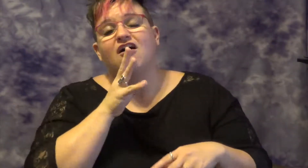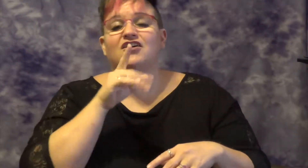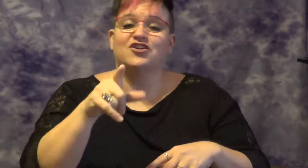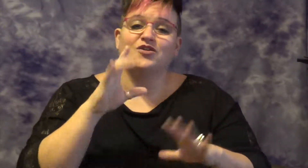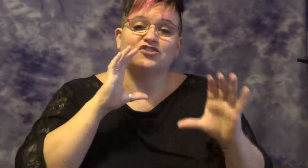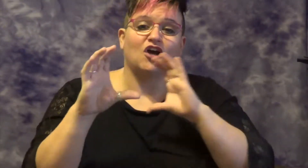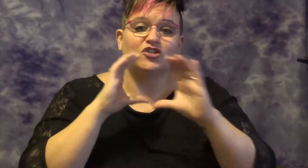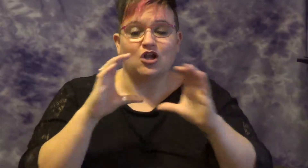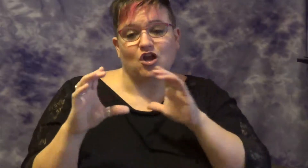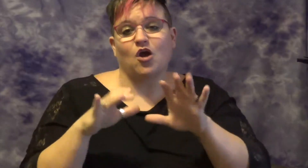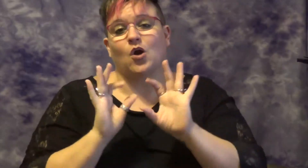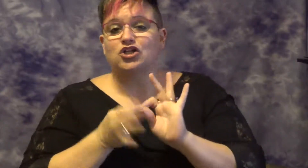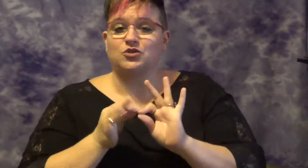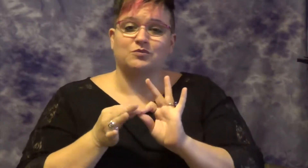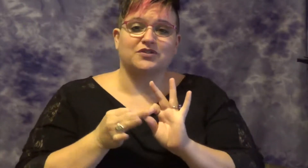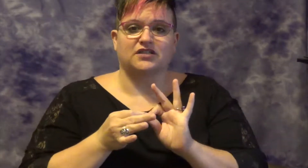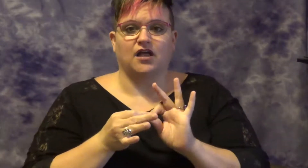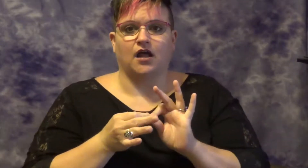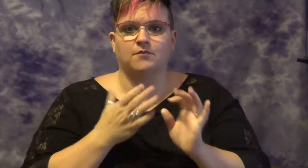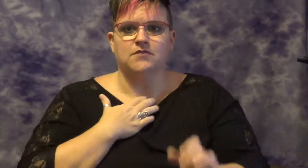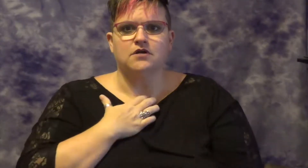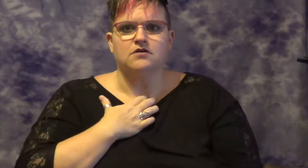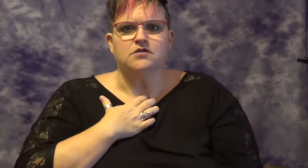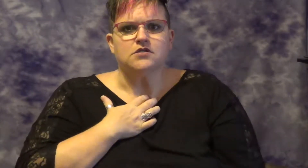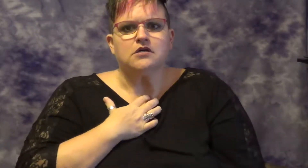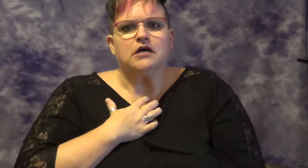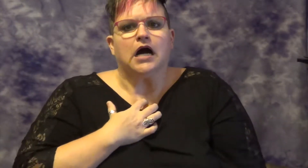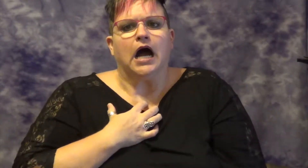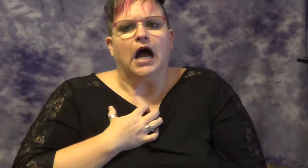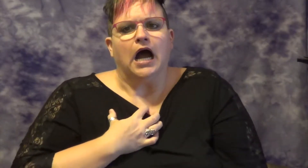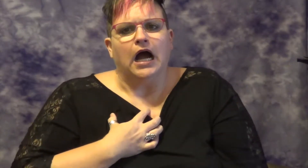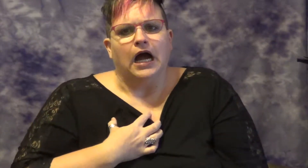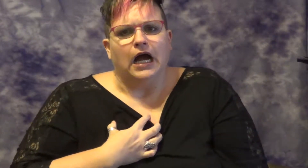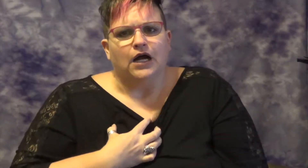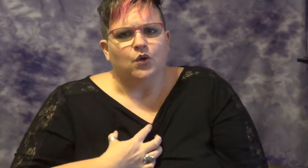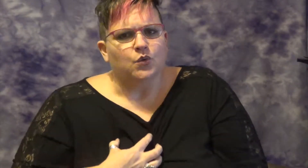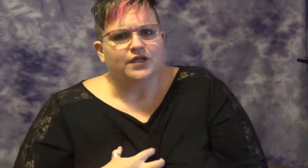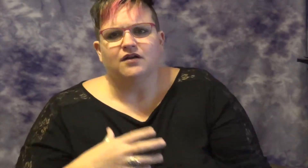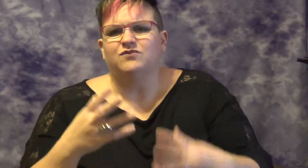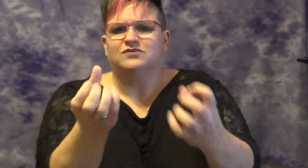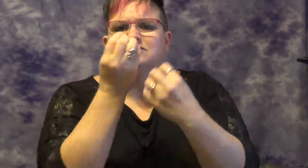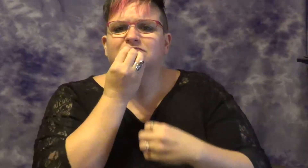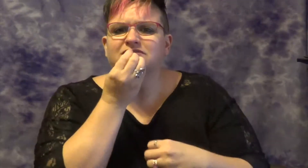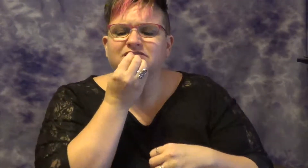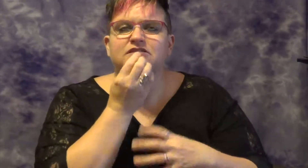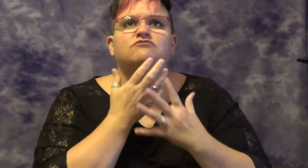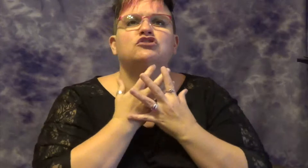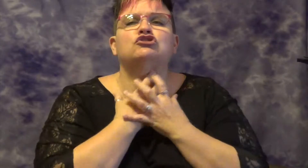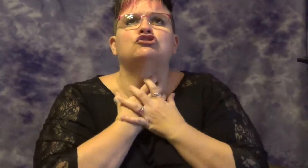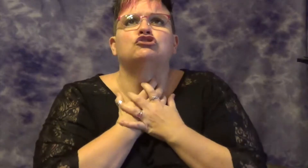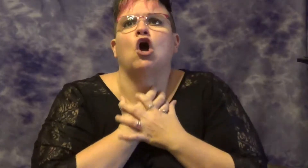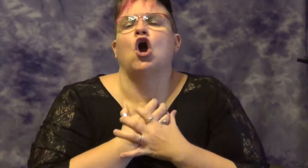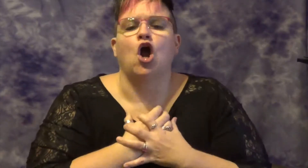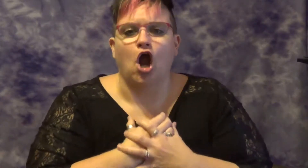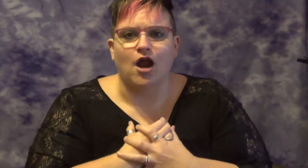noise. That means, like, if you're really hungry, it's like those physical aches. If